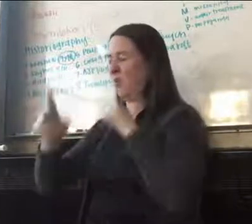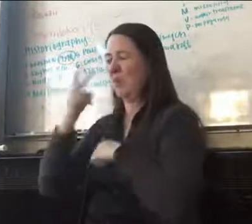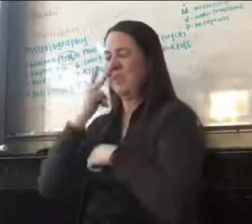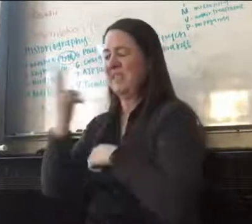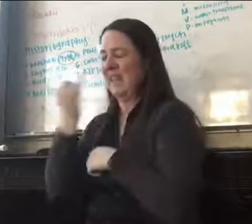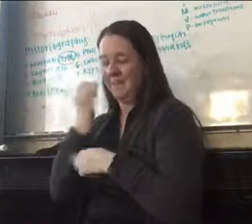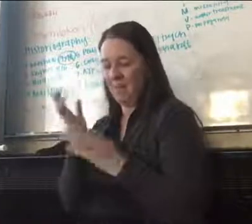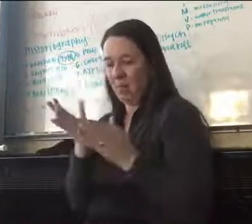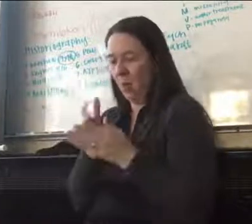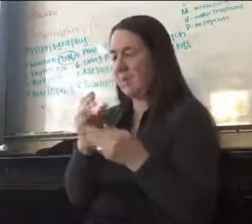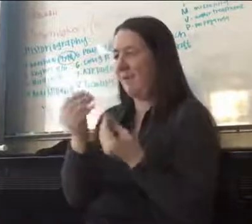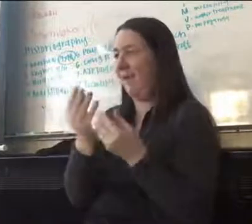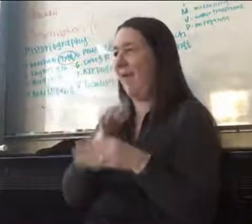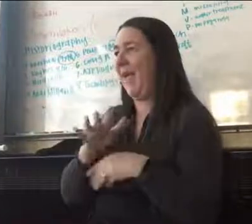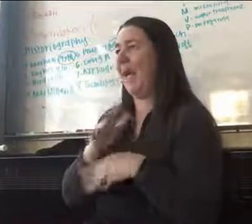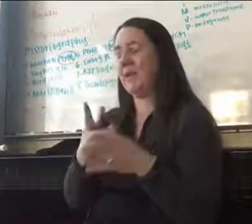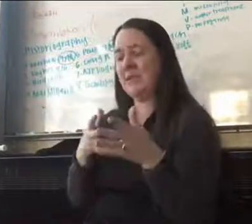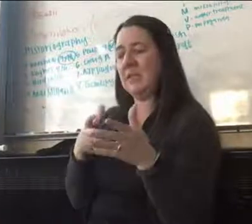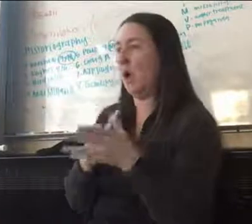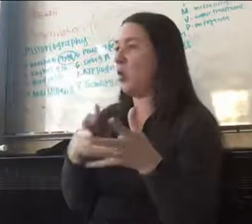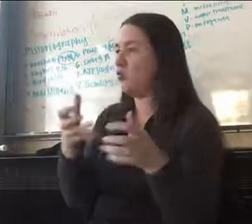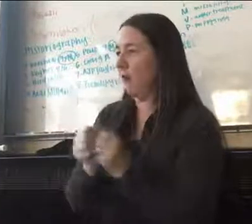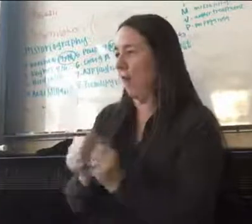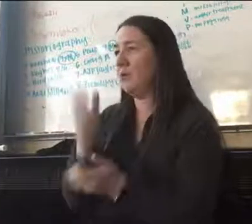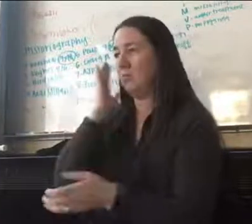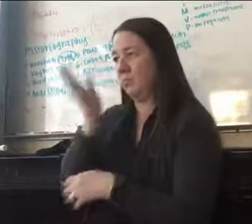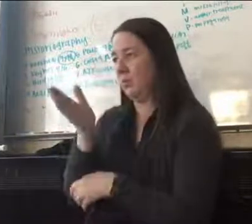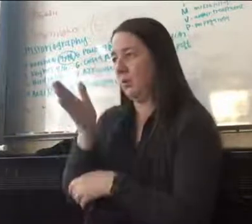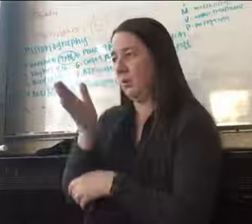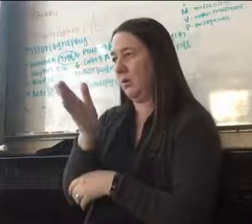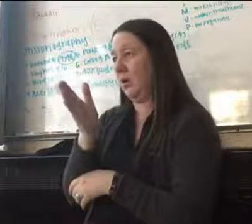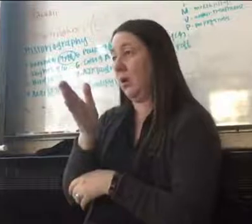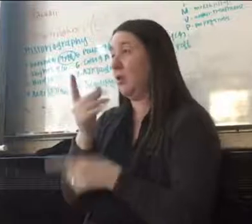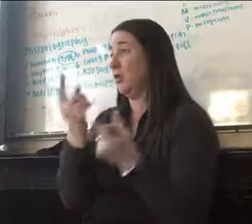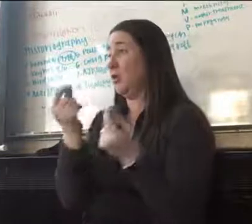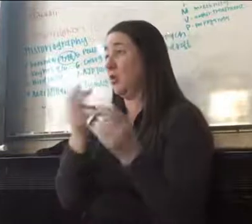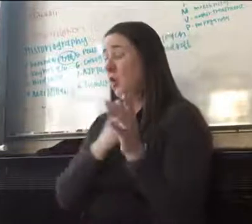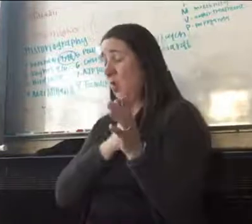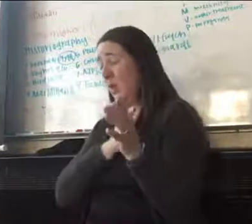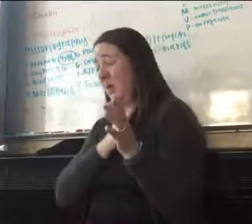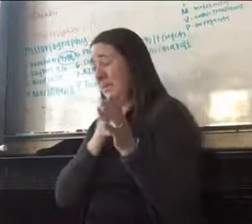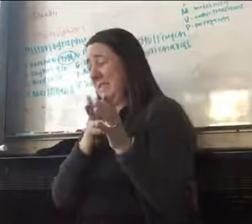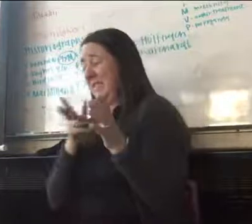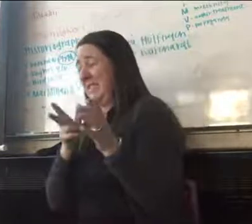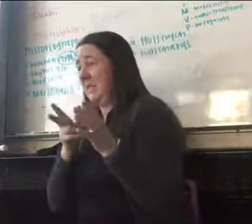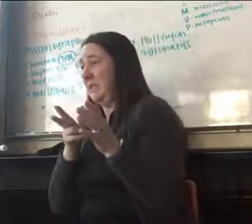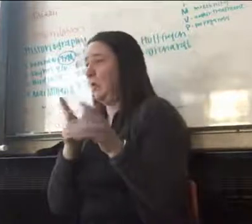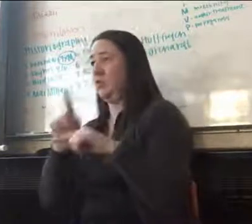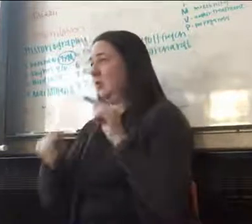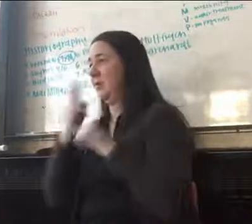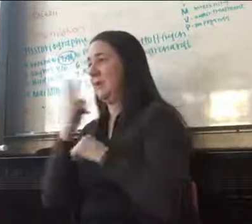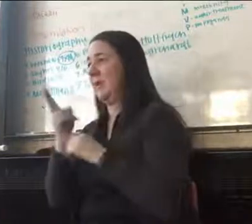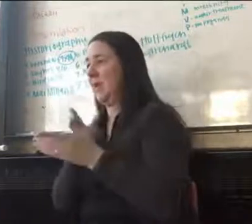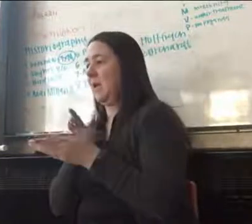the rocks. So instead, he goes further away and heads straight into U-boat territory. While he's in this territory, he decides